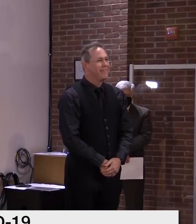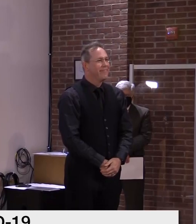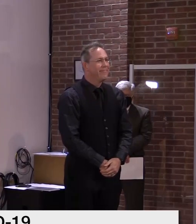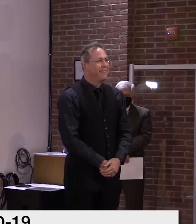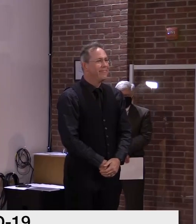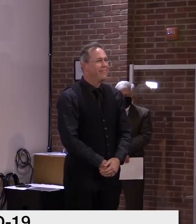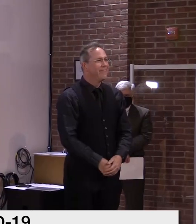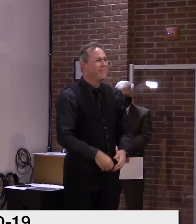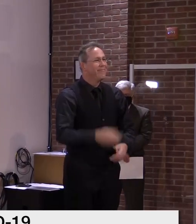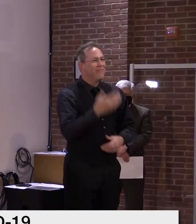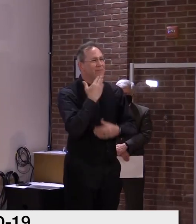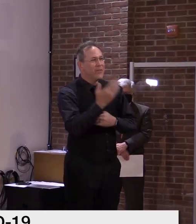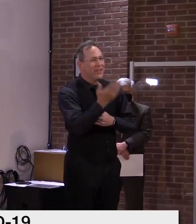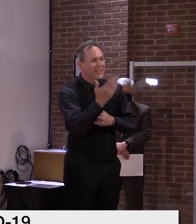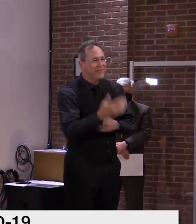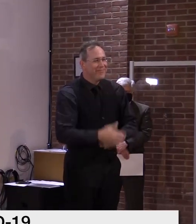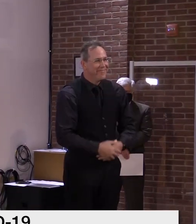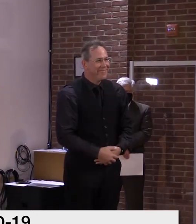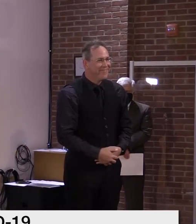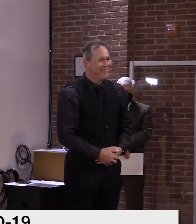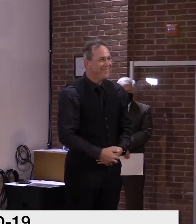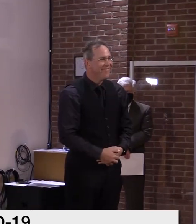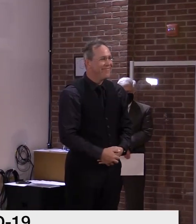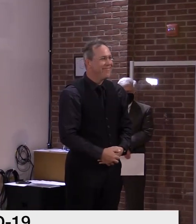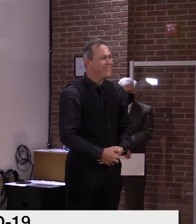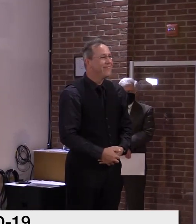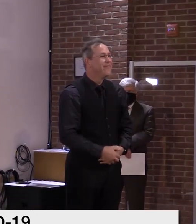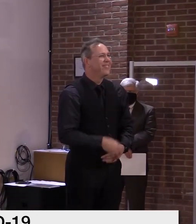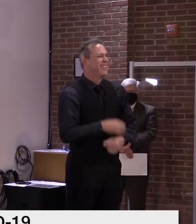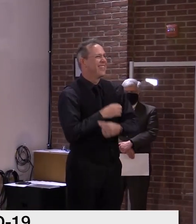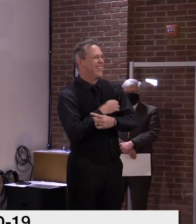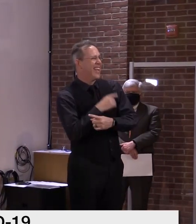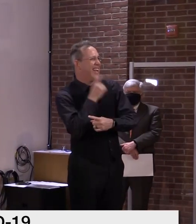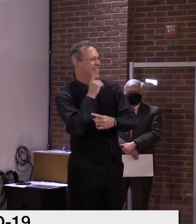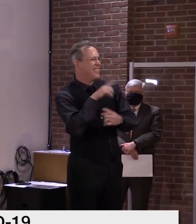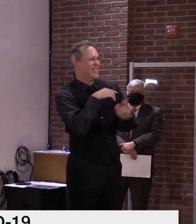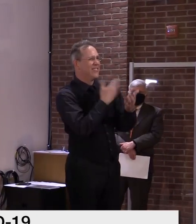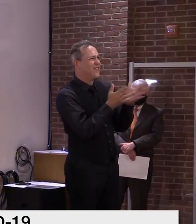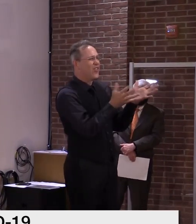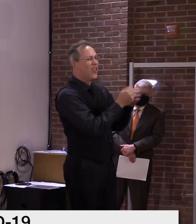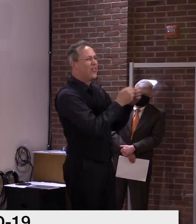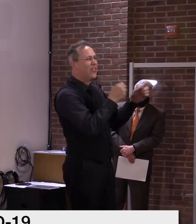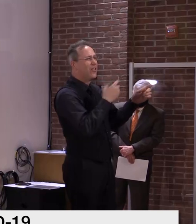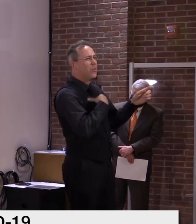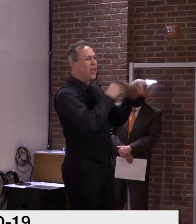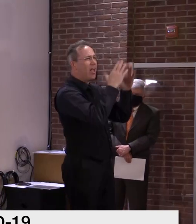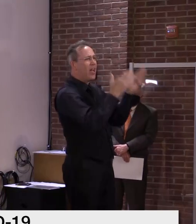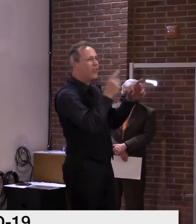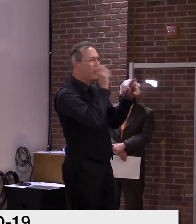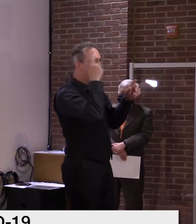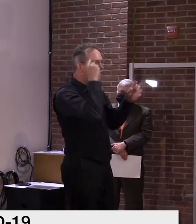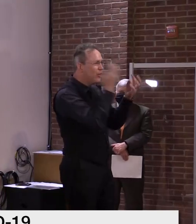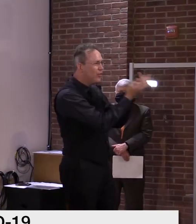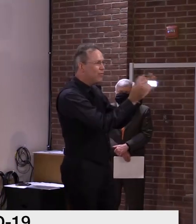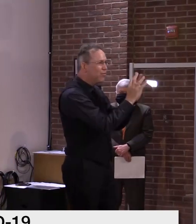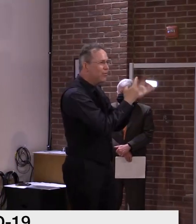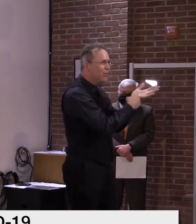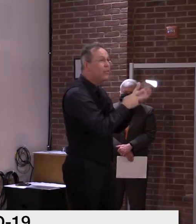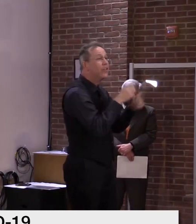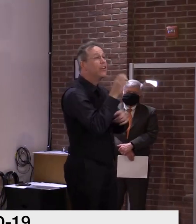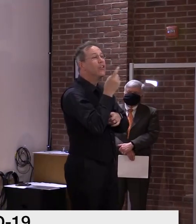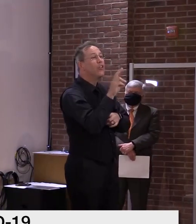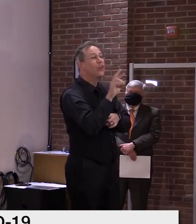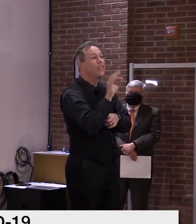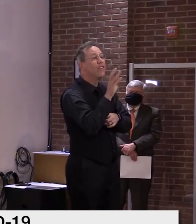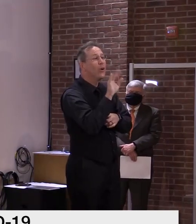Good morning. I just got off the phone with fellow governors, Dr. Fauci, the CDC director, Dr. Walensky,